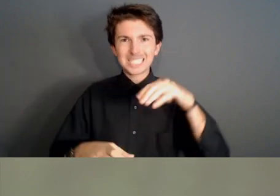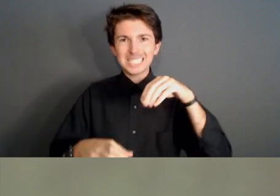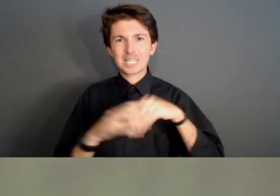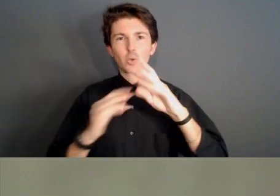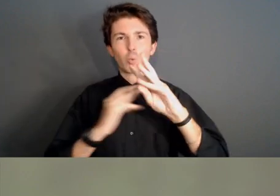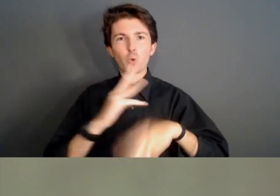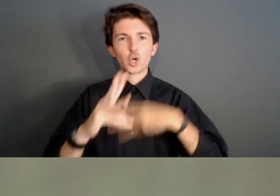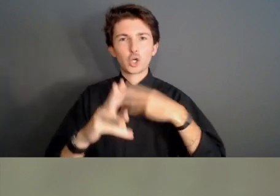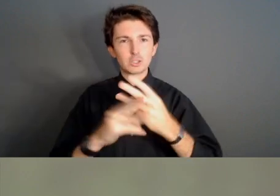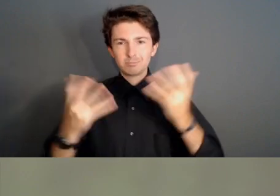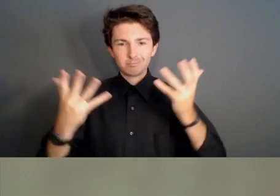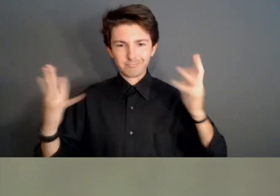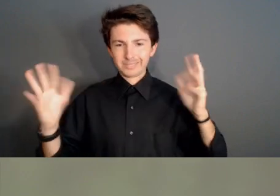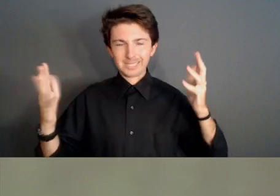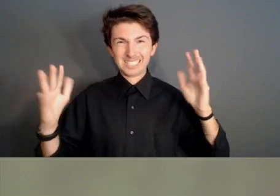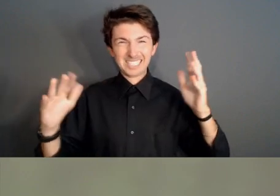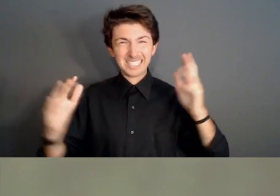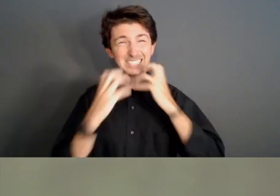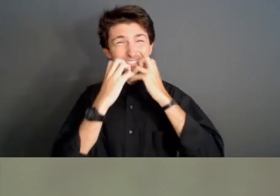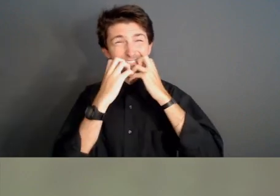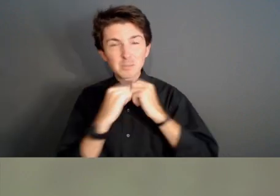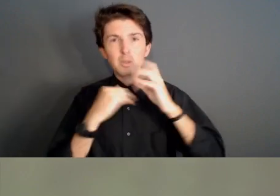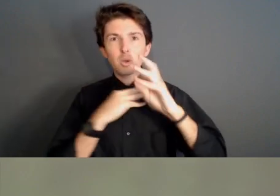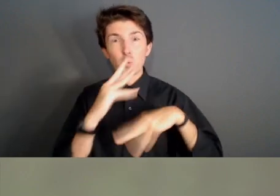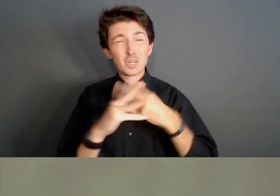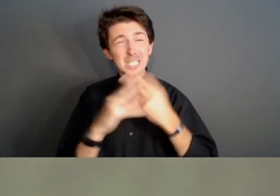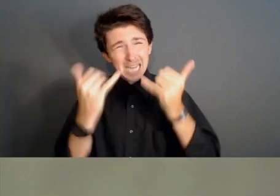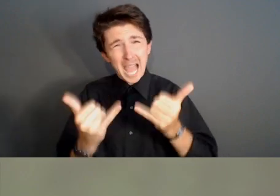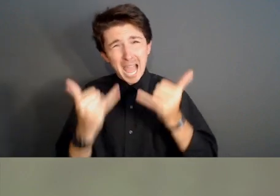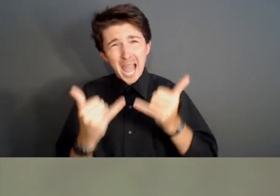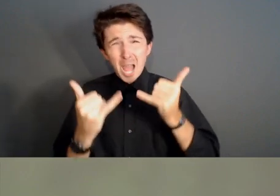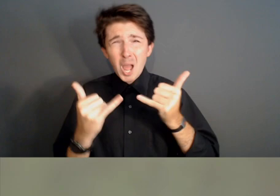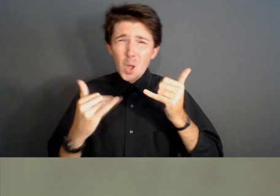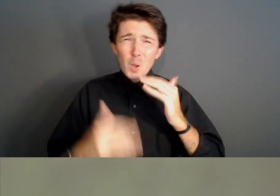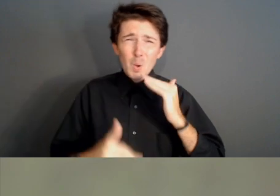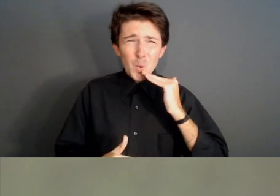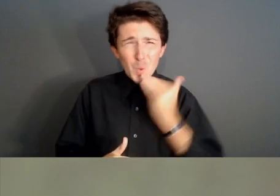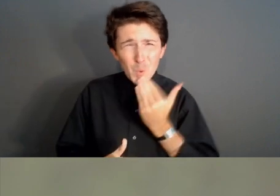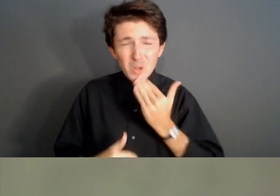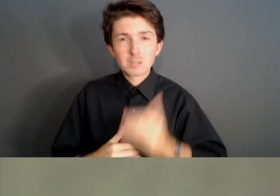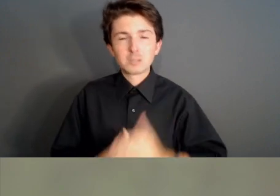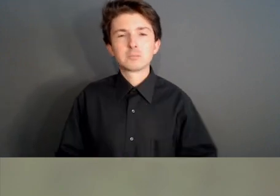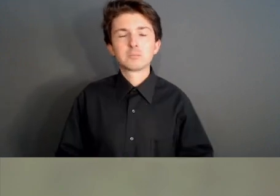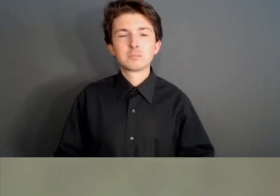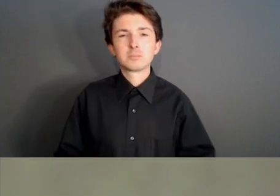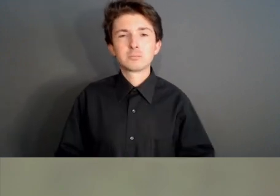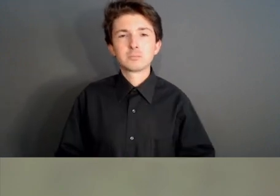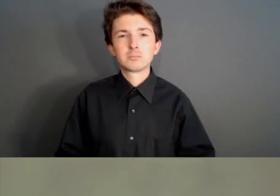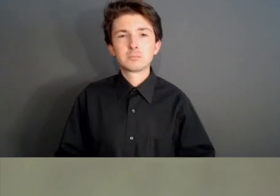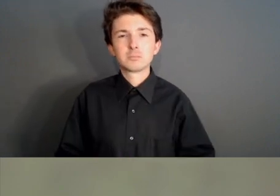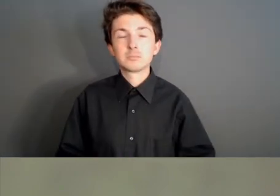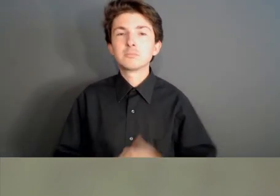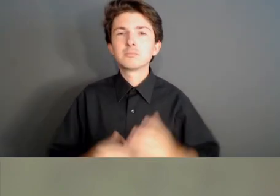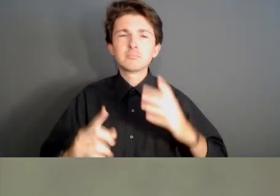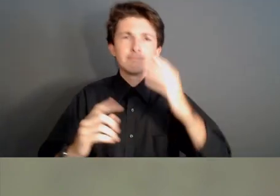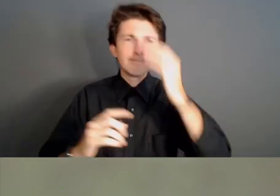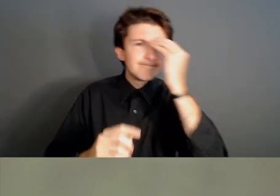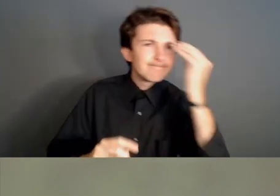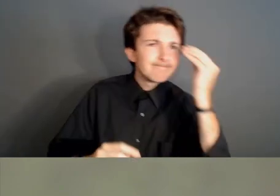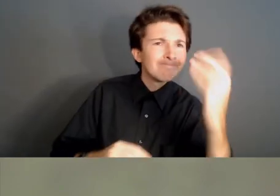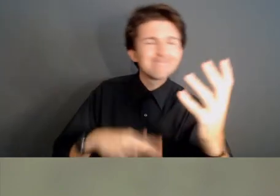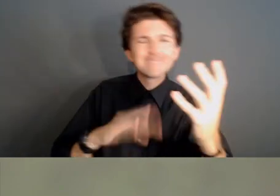really cares about the well-being of the world, now more than ever. To make them understand and to have